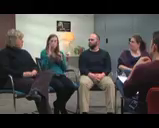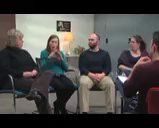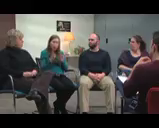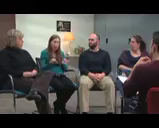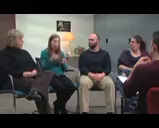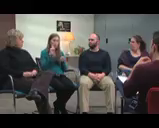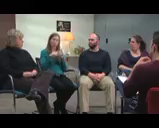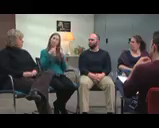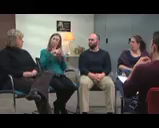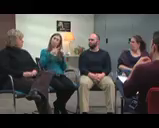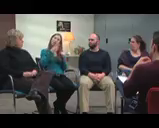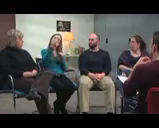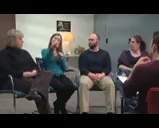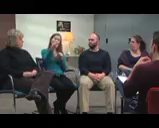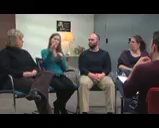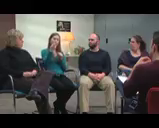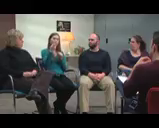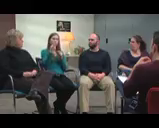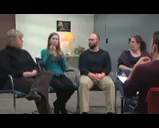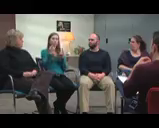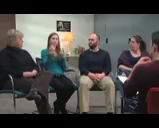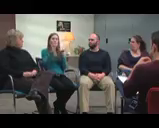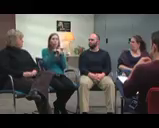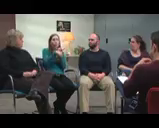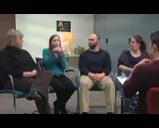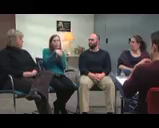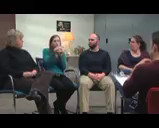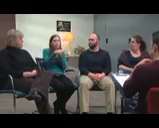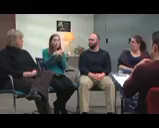not seeing friends or getting out, just staying inside all the time.